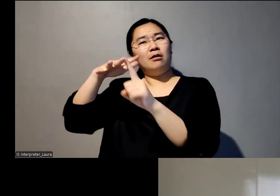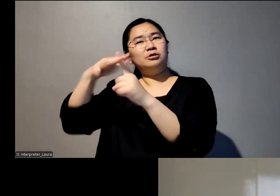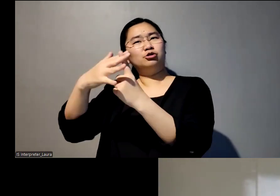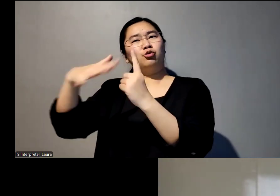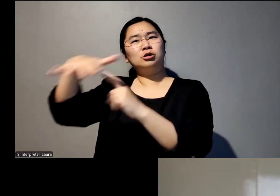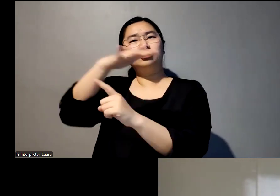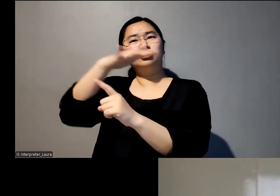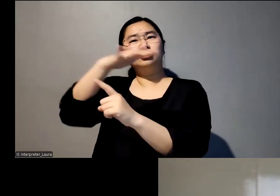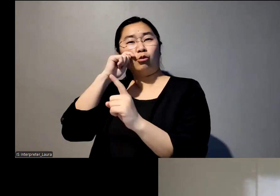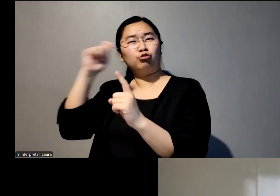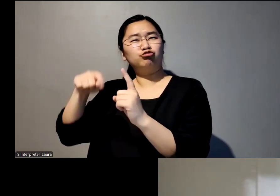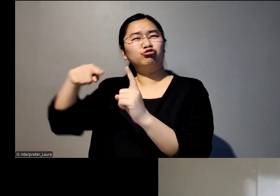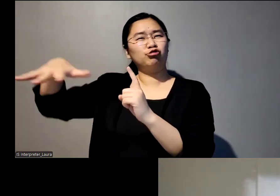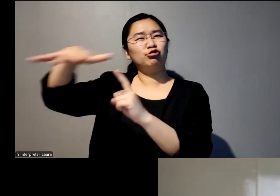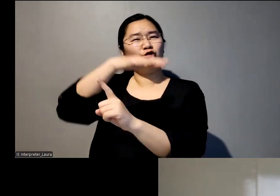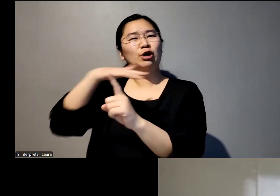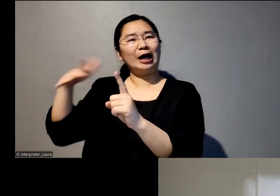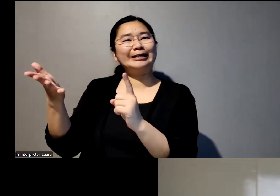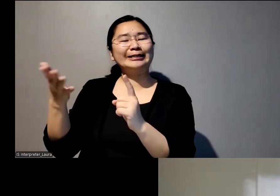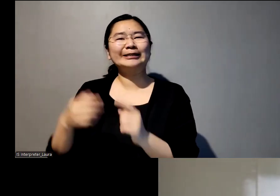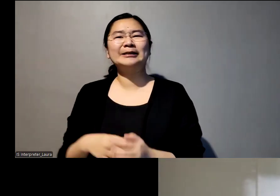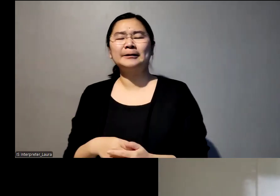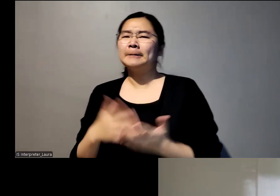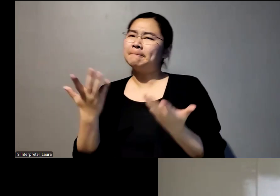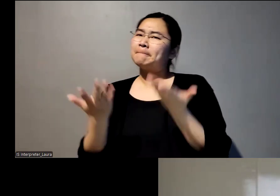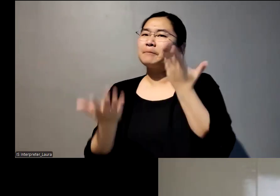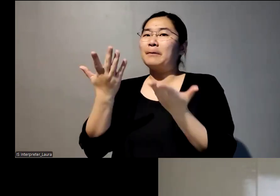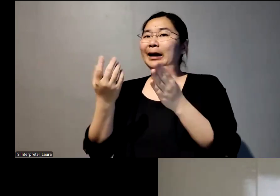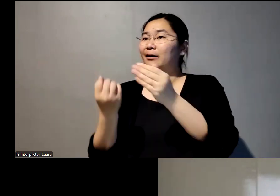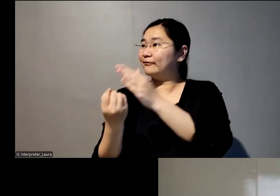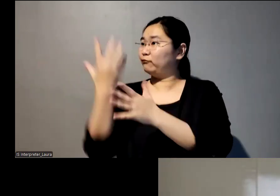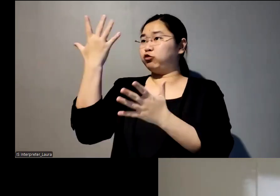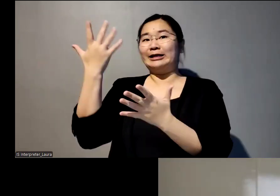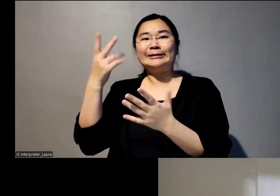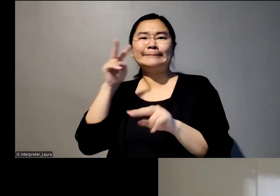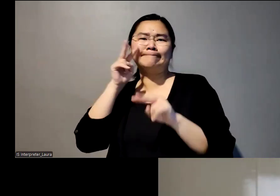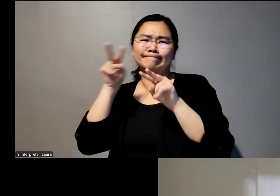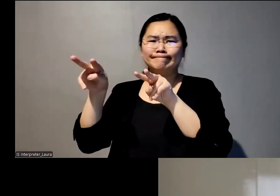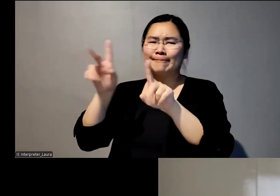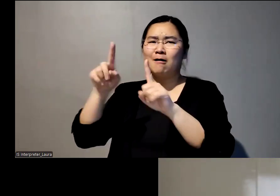the pretext of saving people's lives, but effectively, what's only been happening is that we have